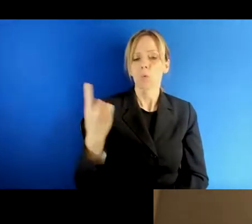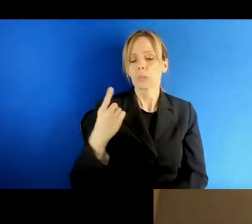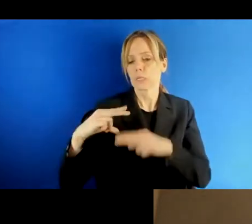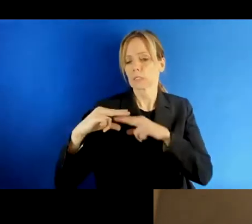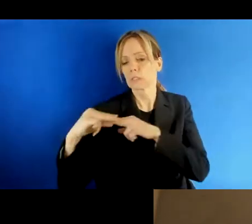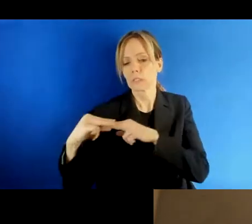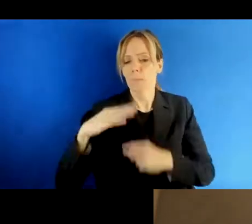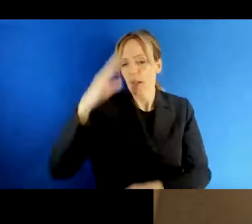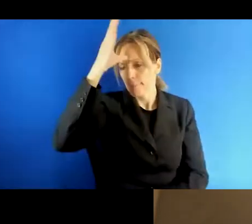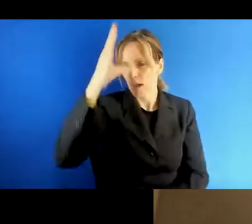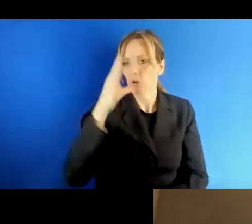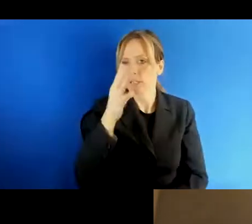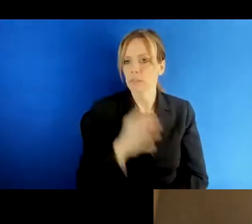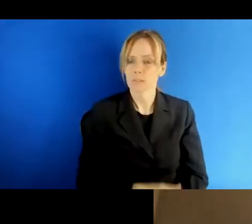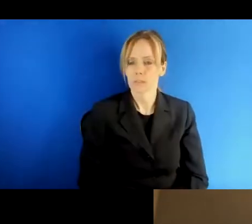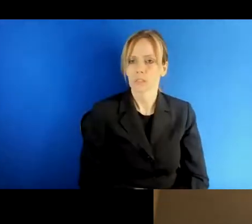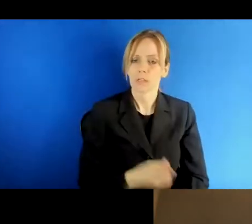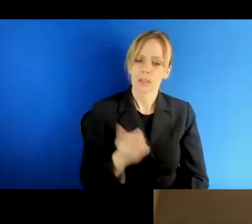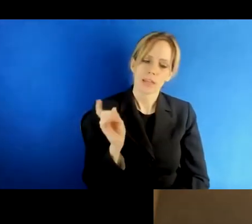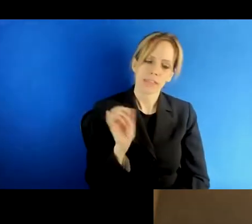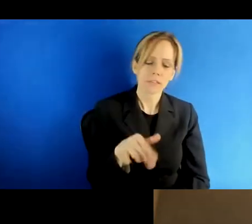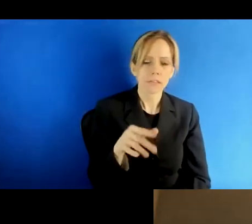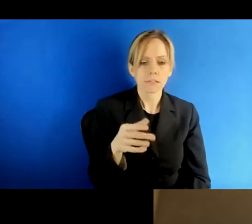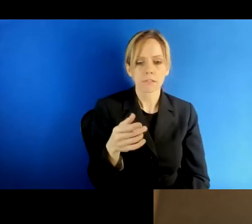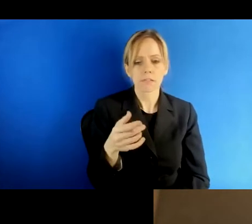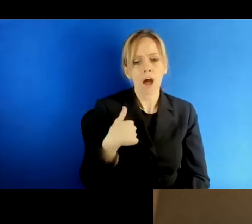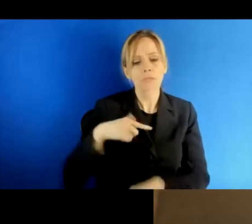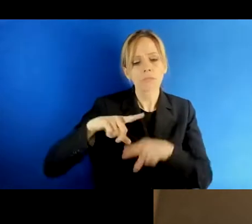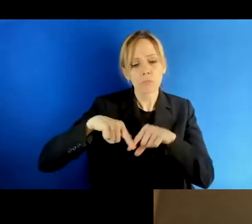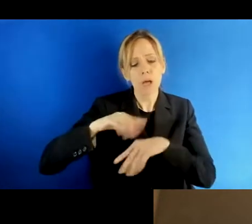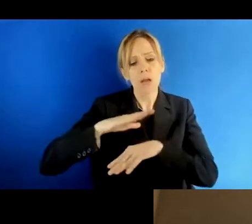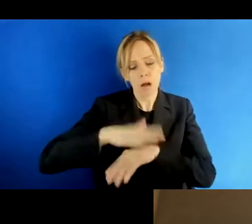like, kind of true. However,